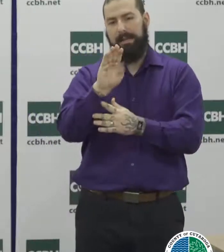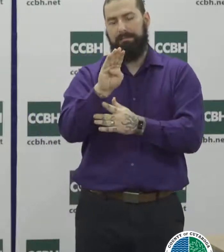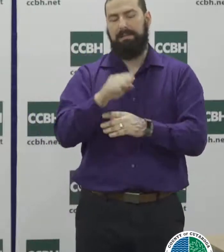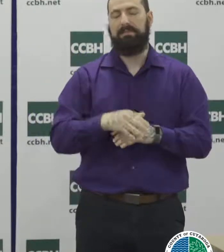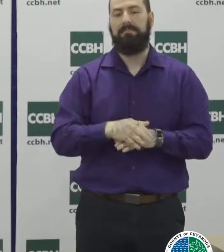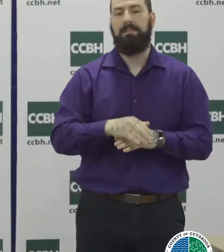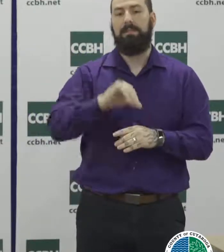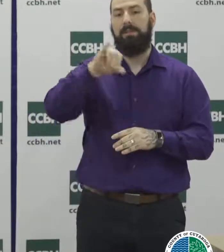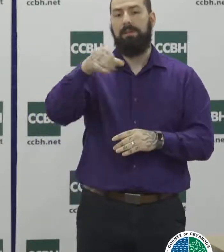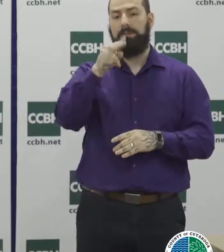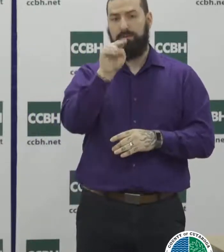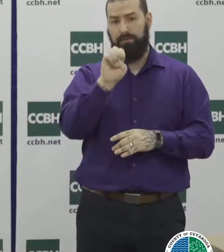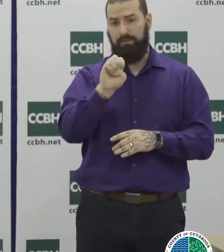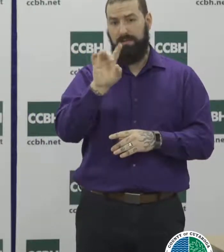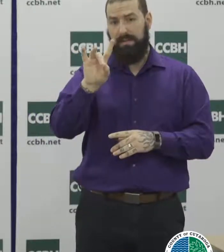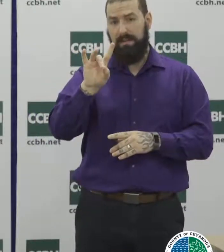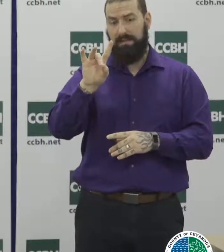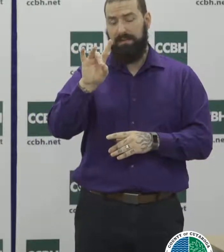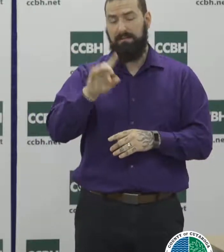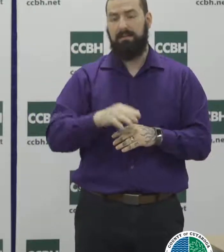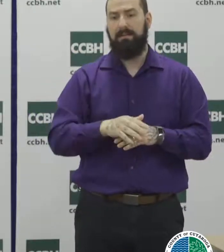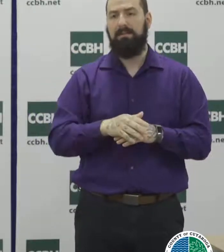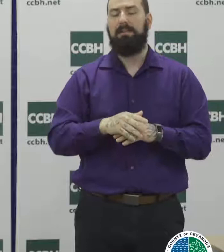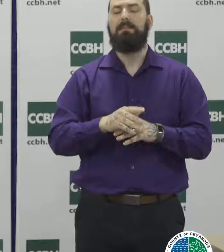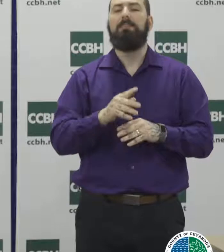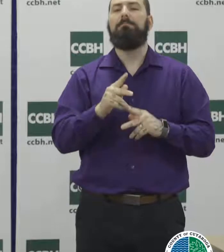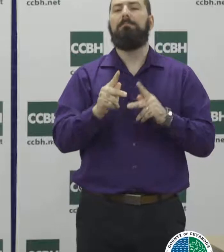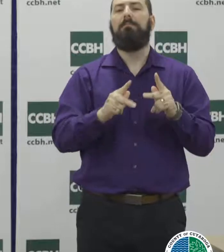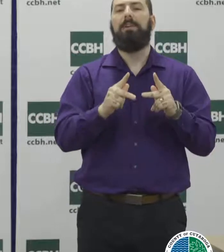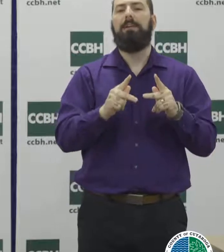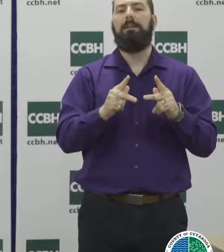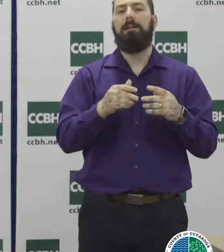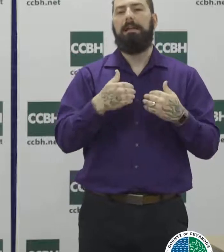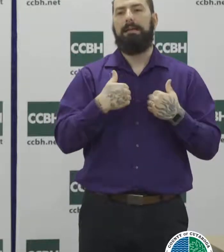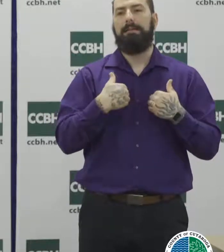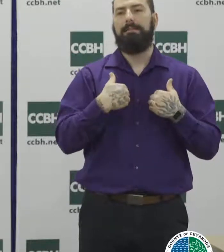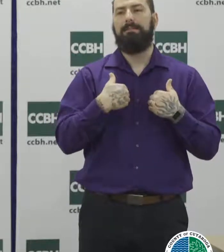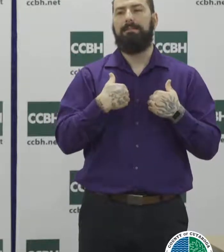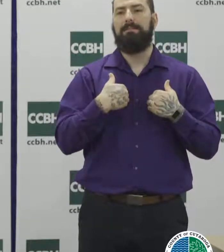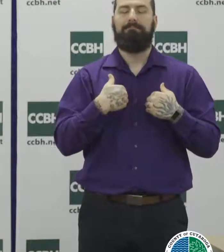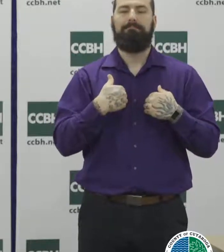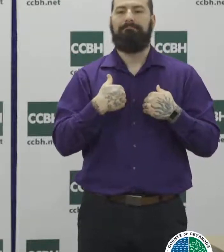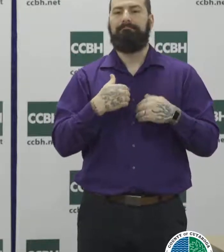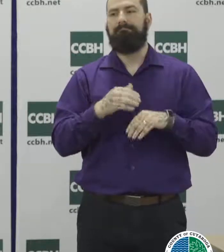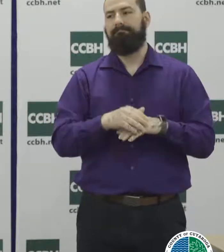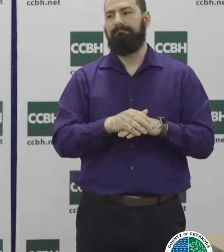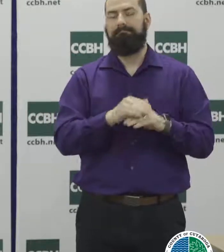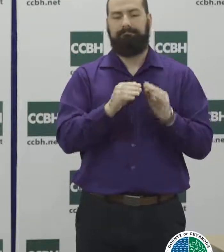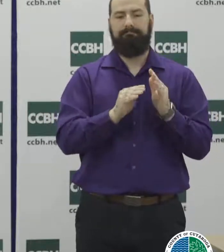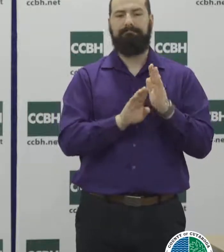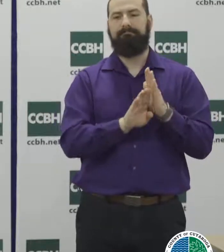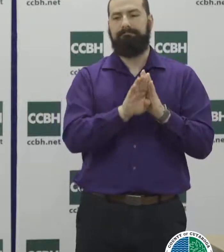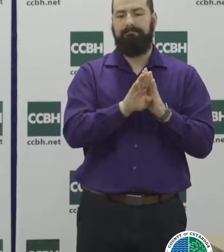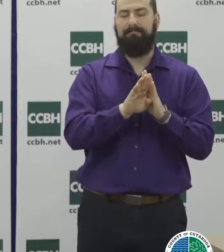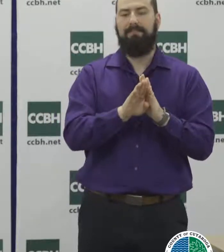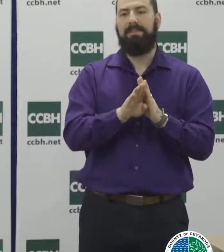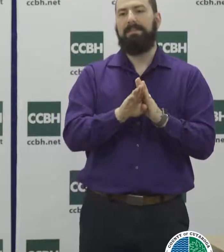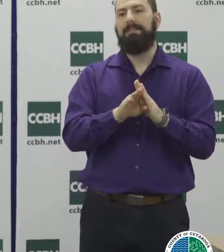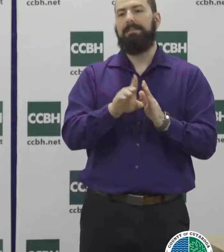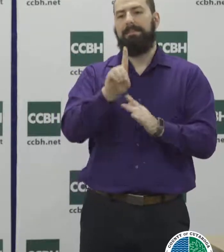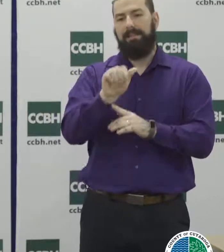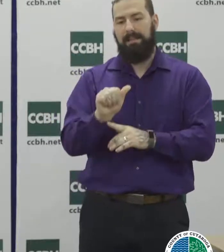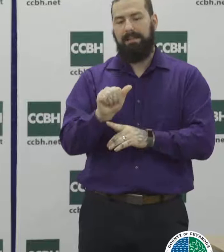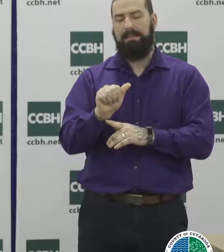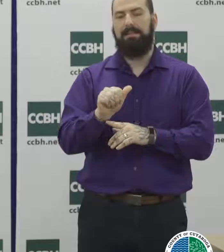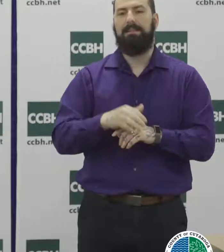8th, facilities for residents with developmental disabilities and assisted living facilities can allow visitation